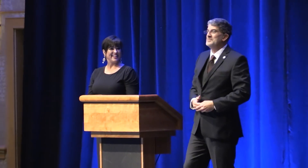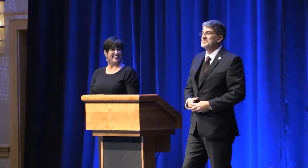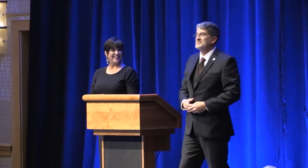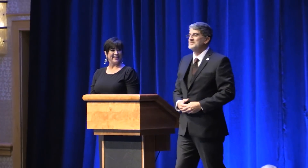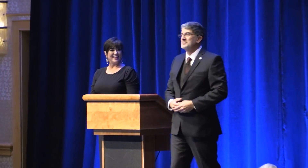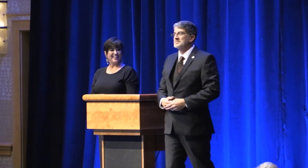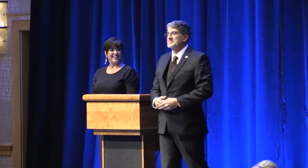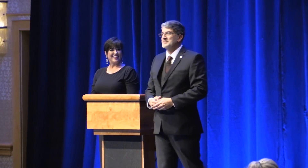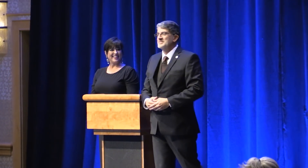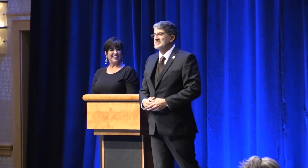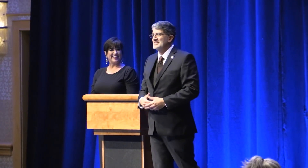Welcome.